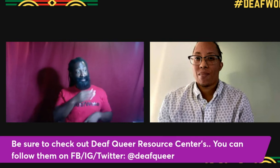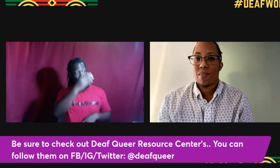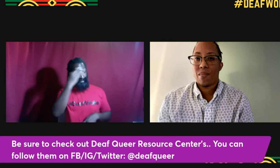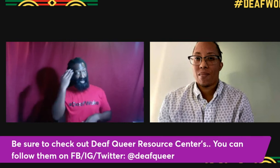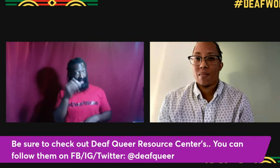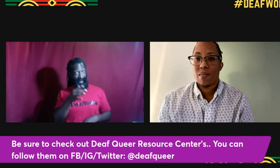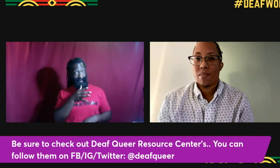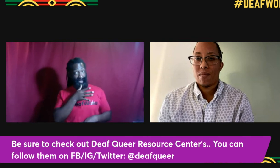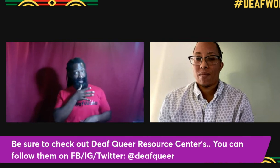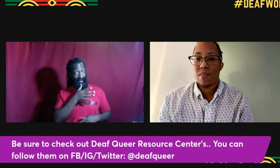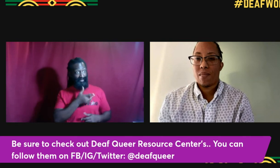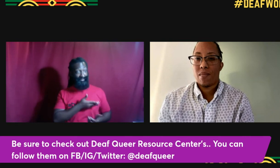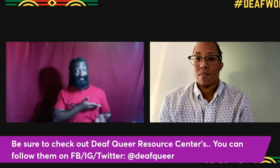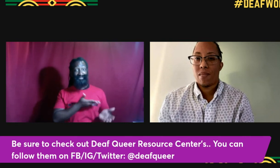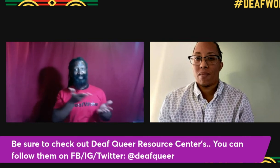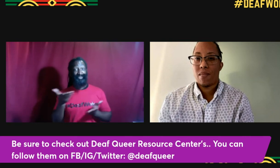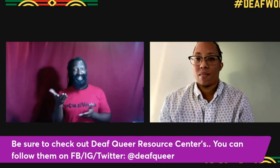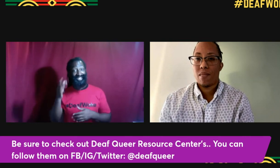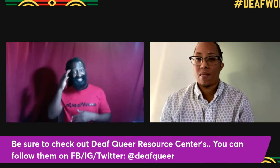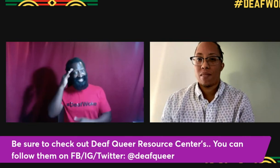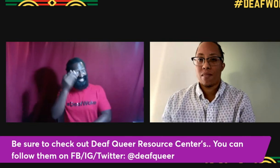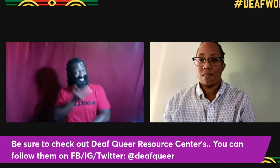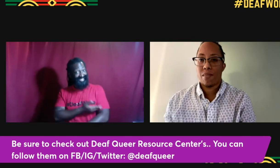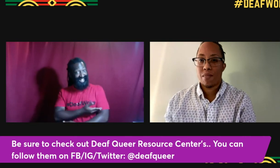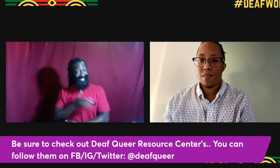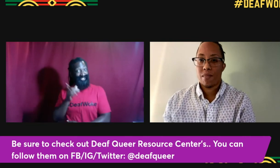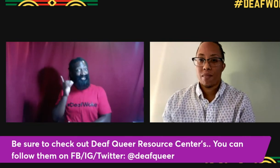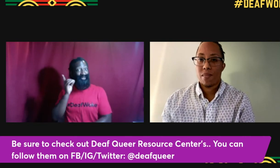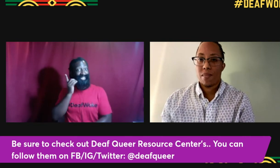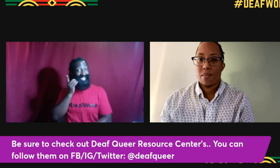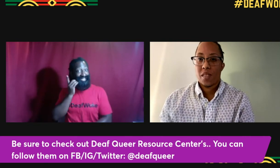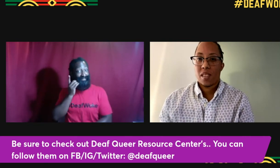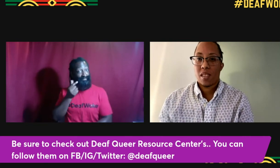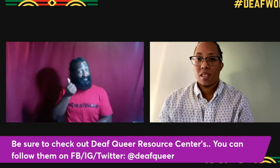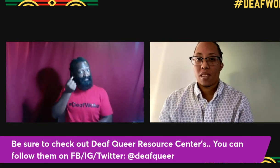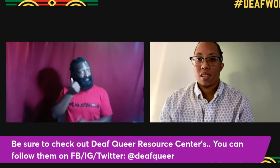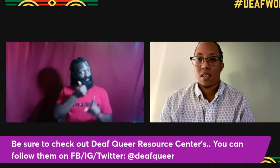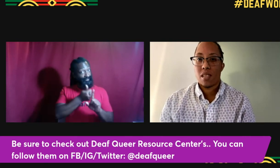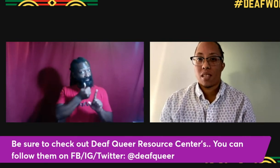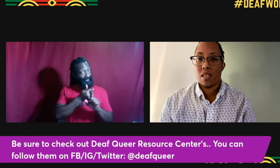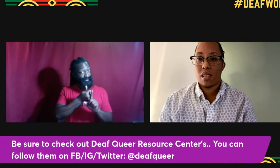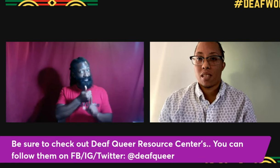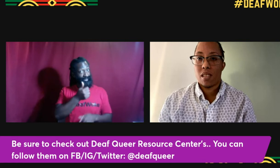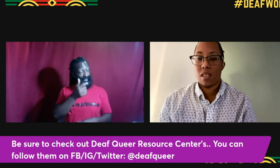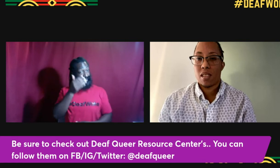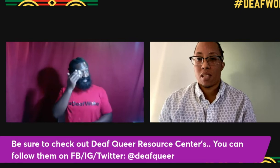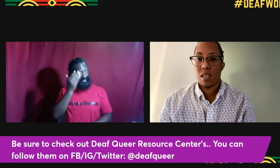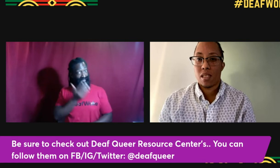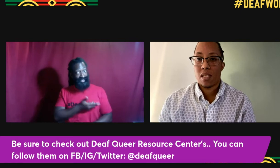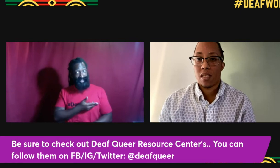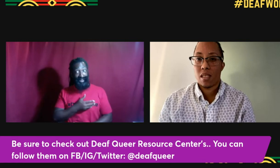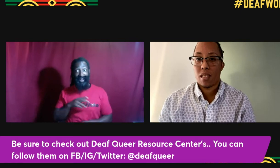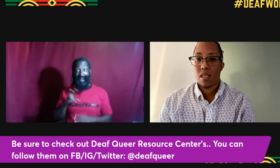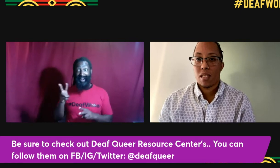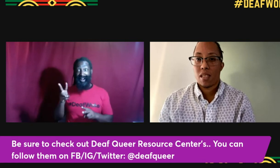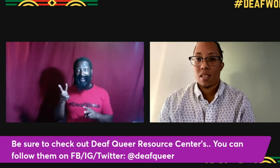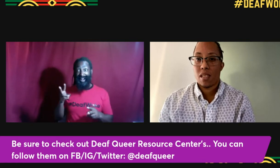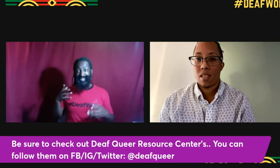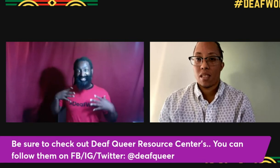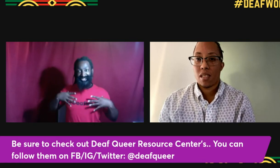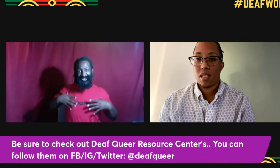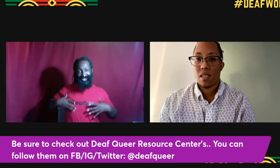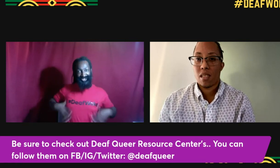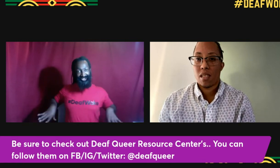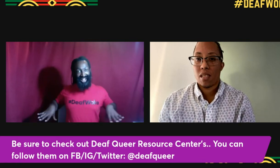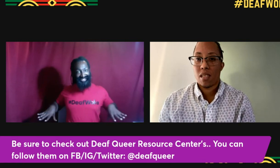I'm going to clarify for the audience. So what happened is that a black mother brought her black son to Disney